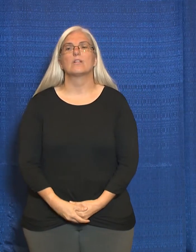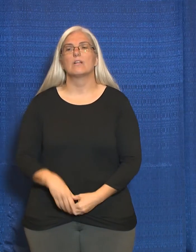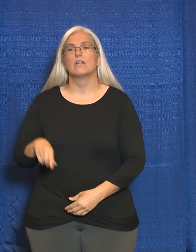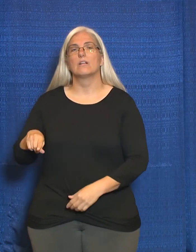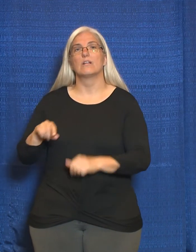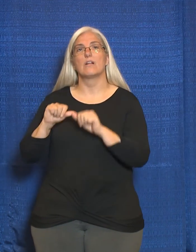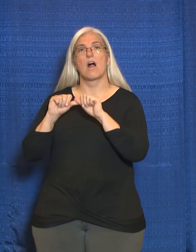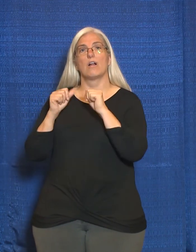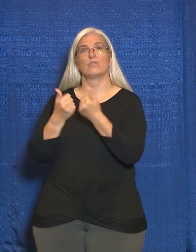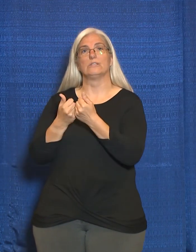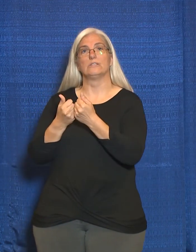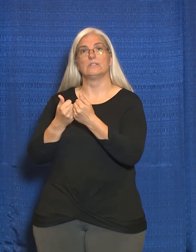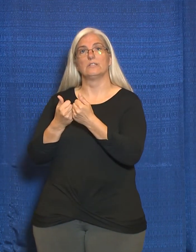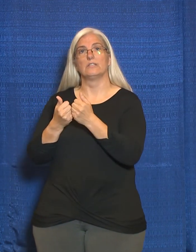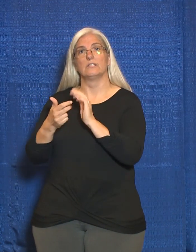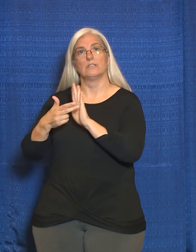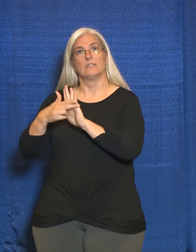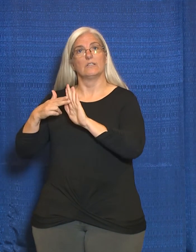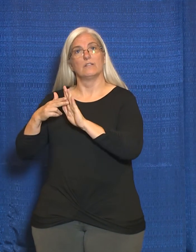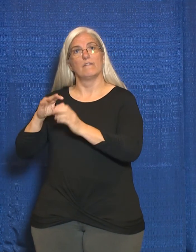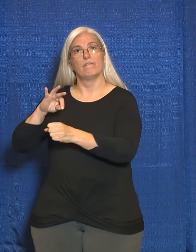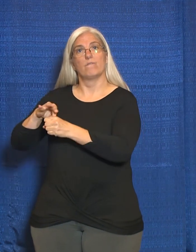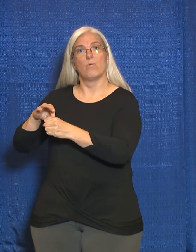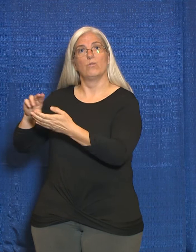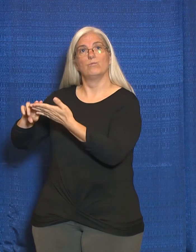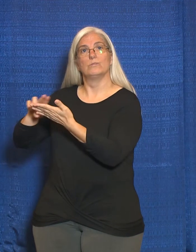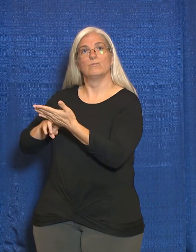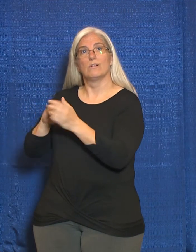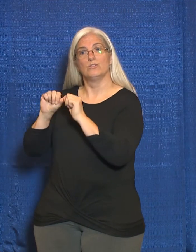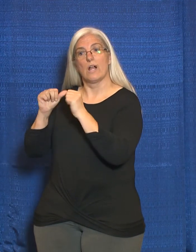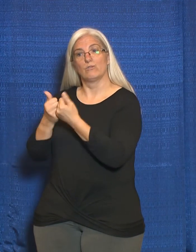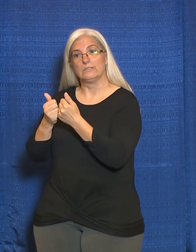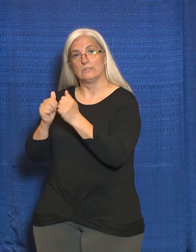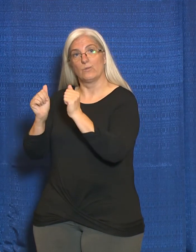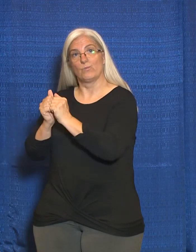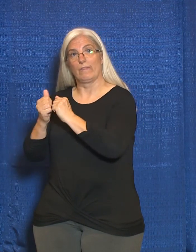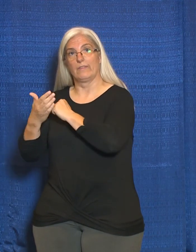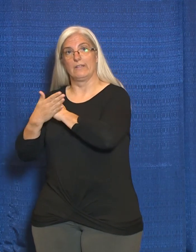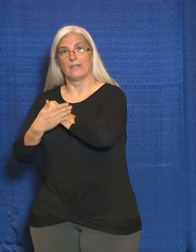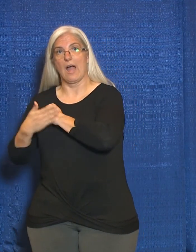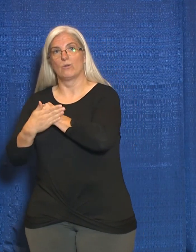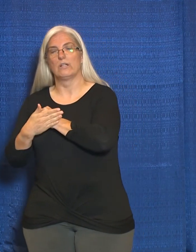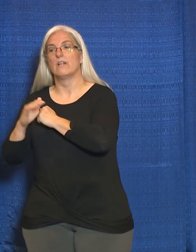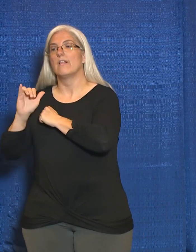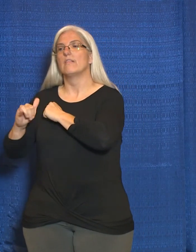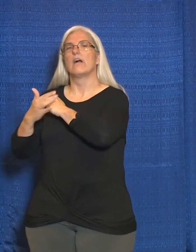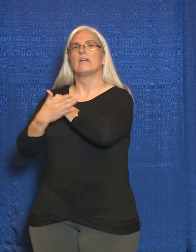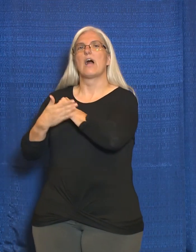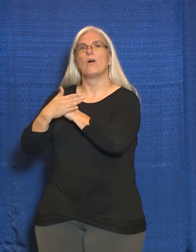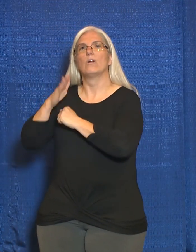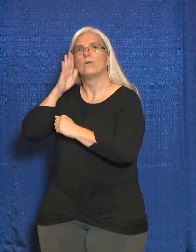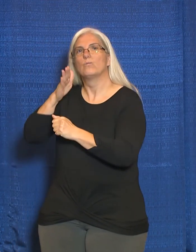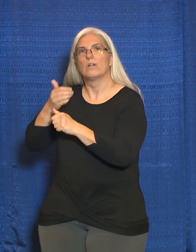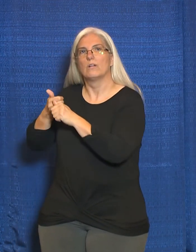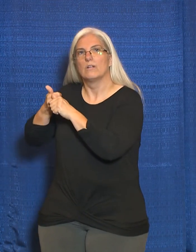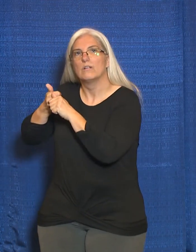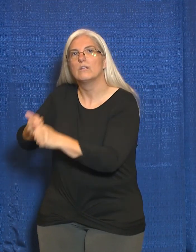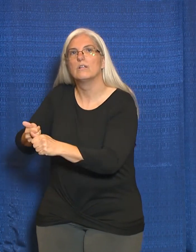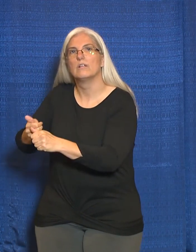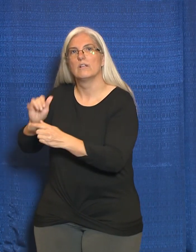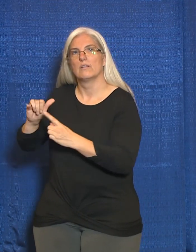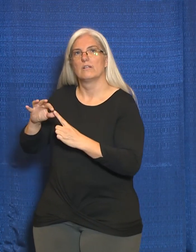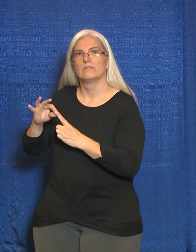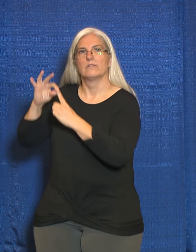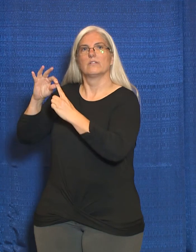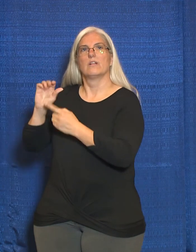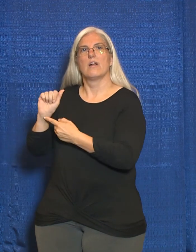When an agency identifies itself as a VRA to the county will track the affidavit numbers on the VRCs they